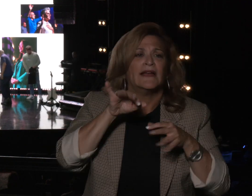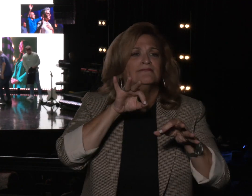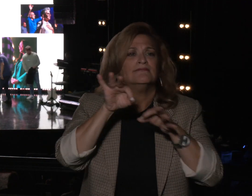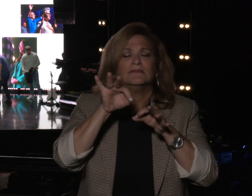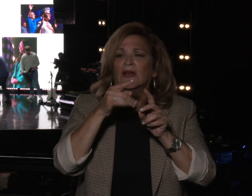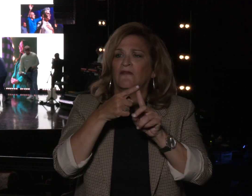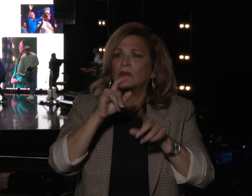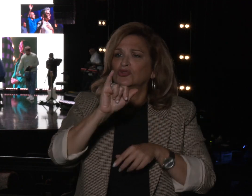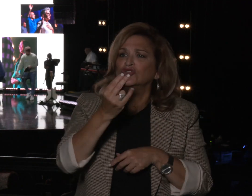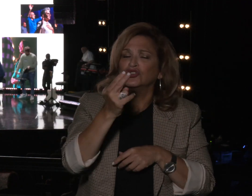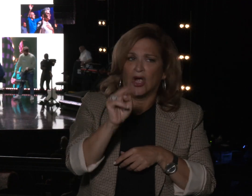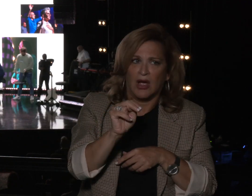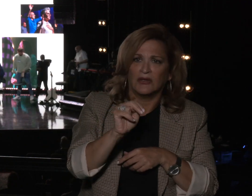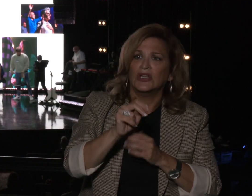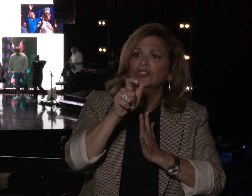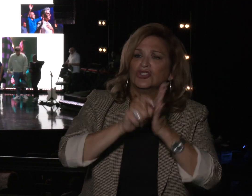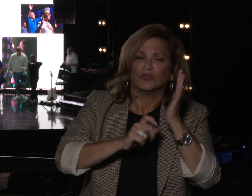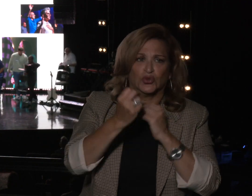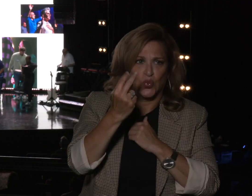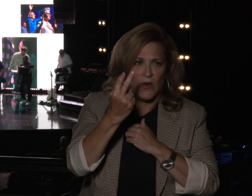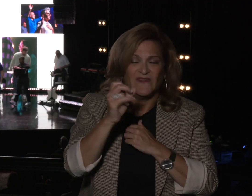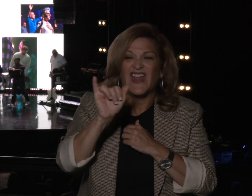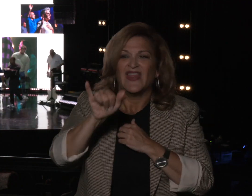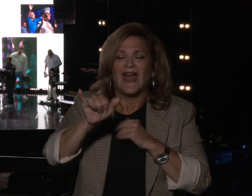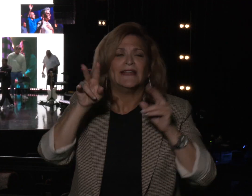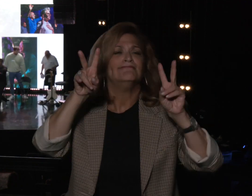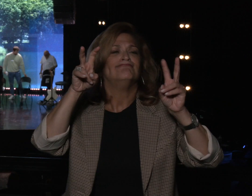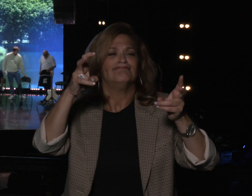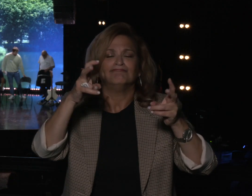In Conclusion. Today's sermon is called Rinse and Repeat.